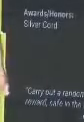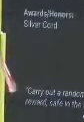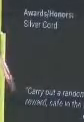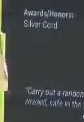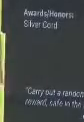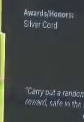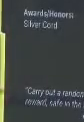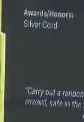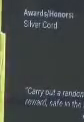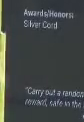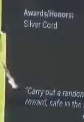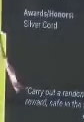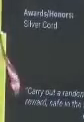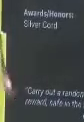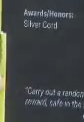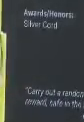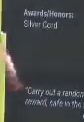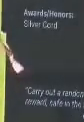Lillian Barker,